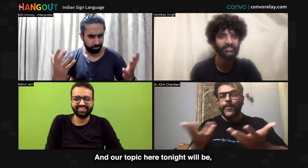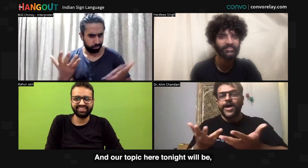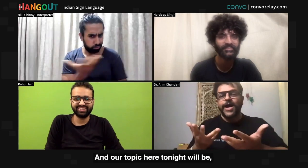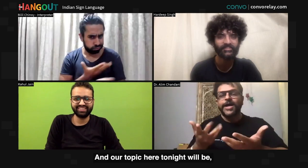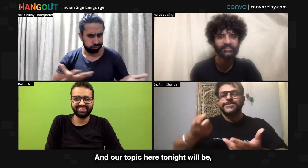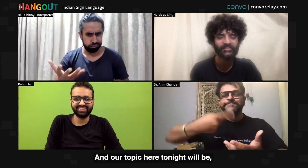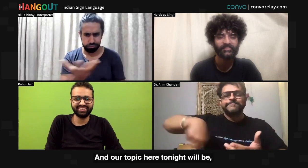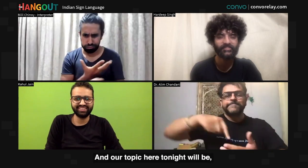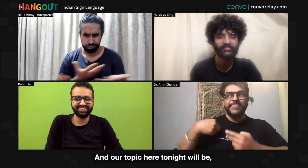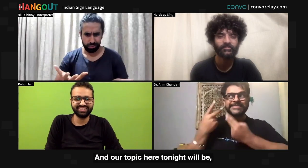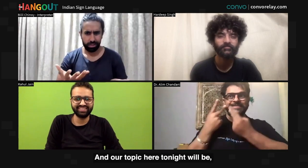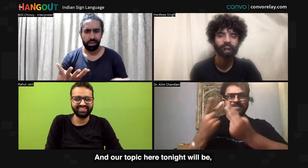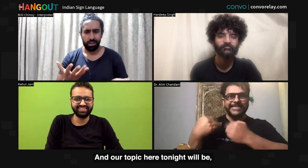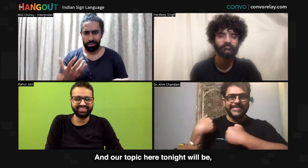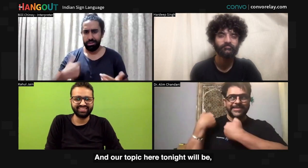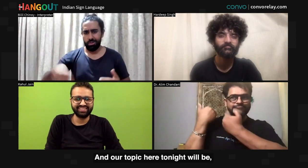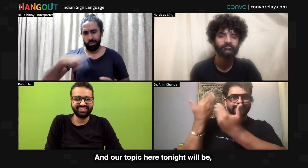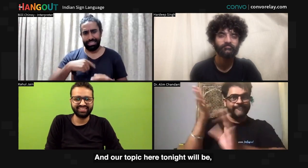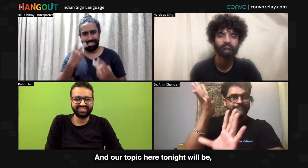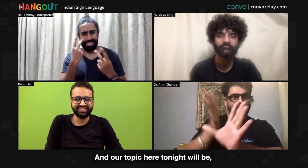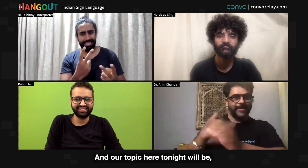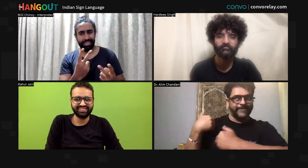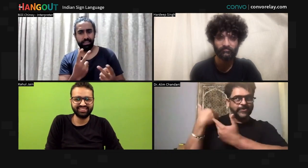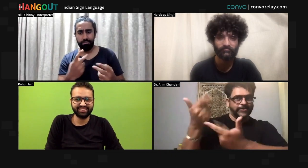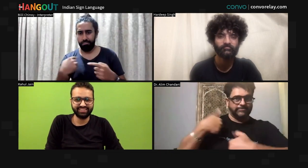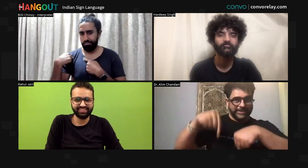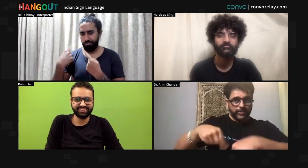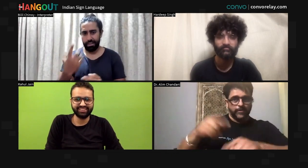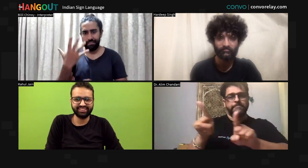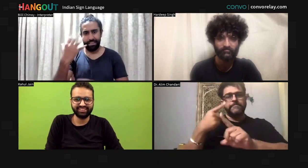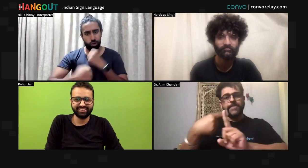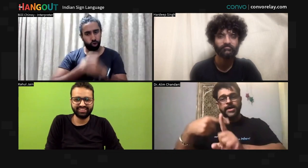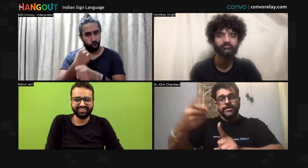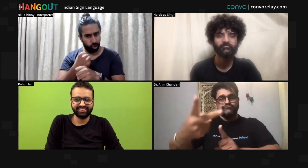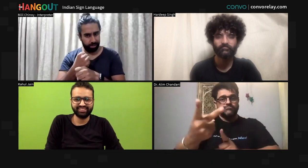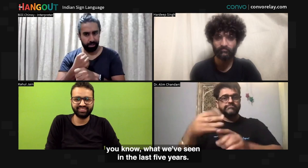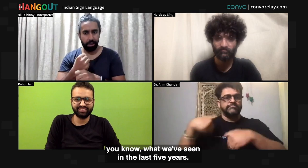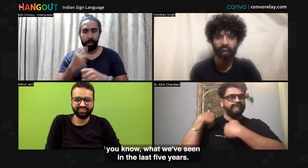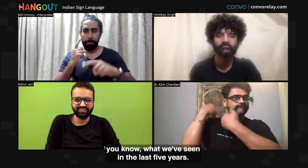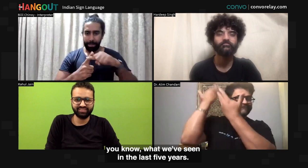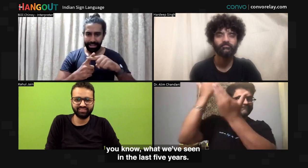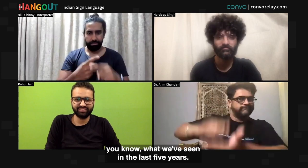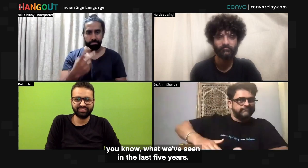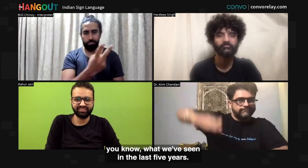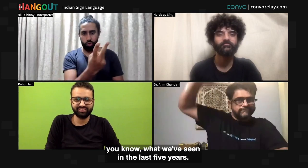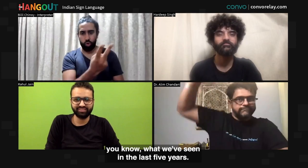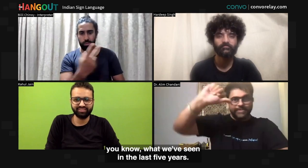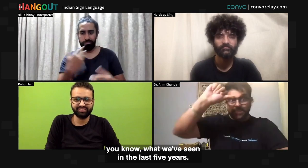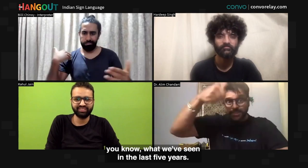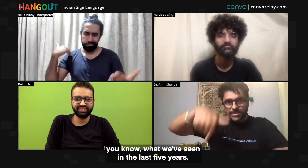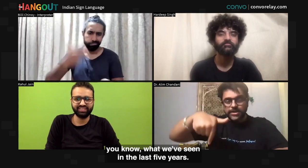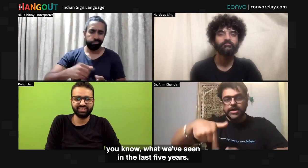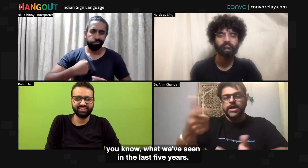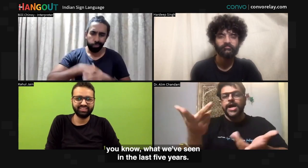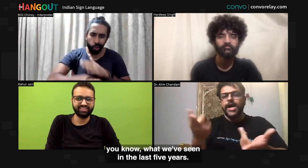And our topic here tonight will be, you know, what we've seen in the last five years